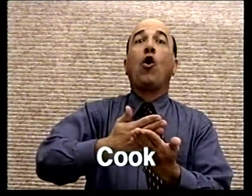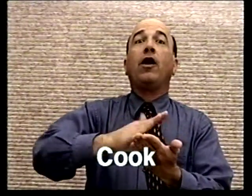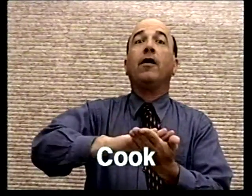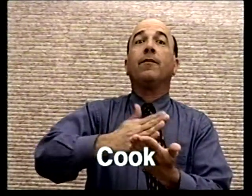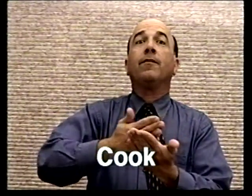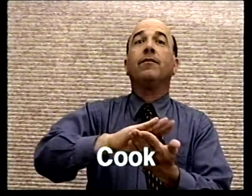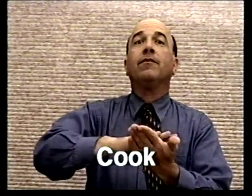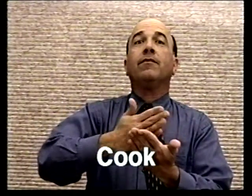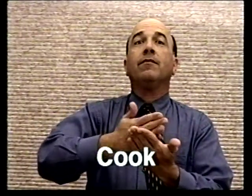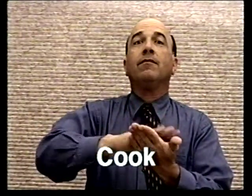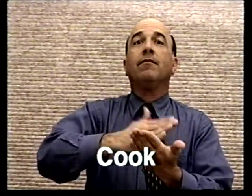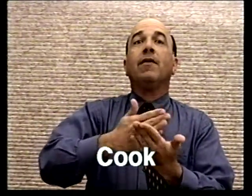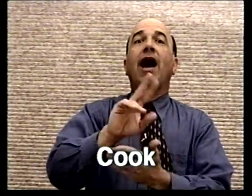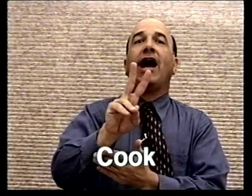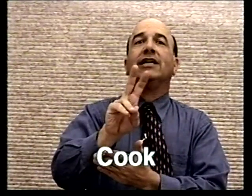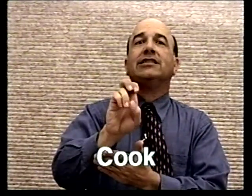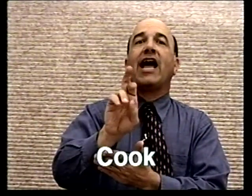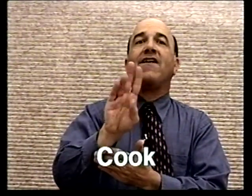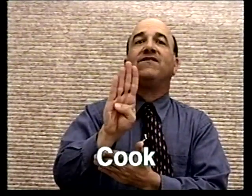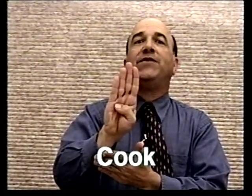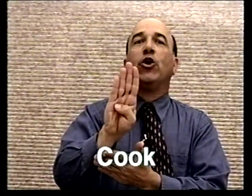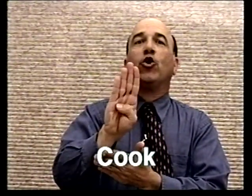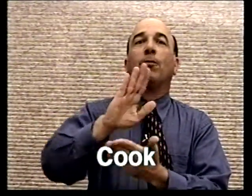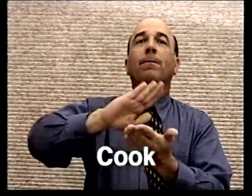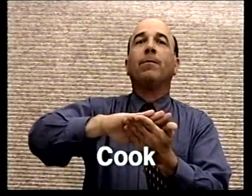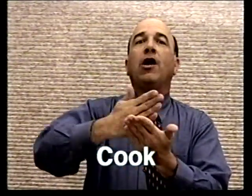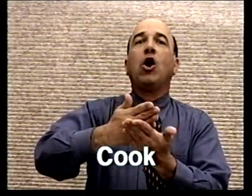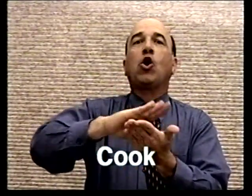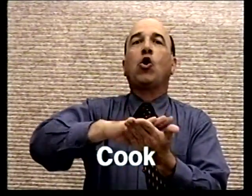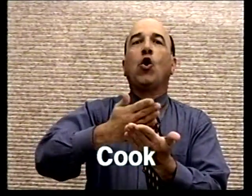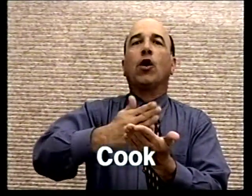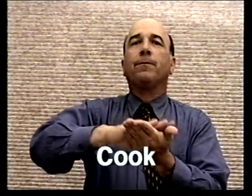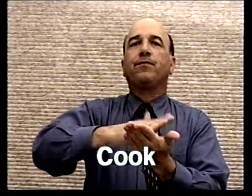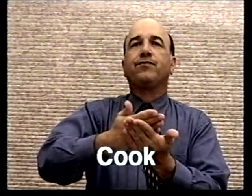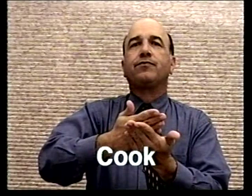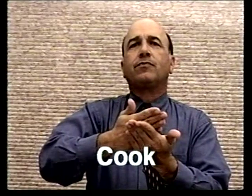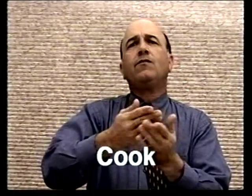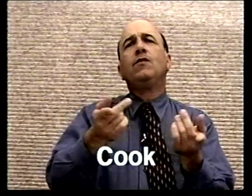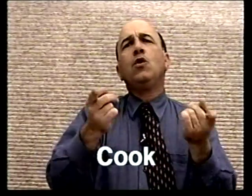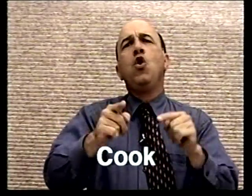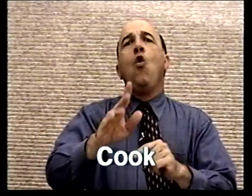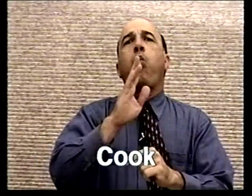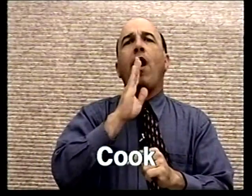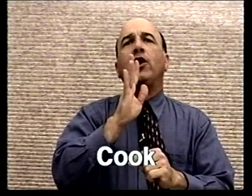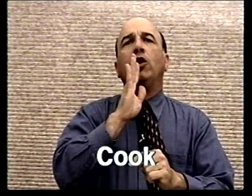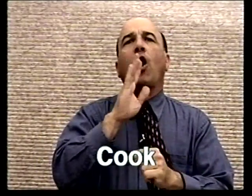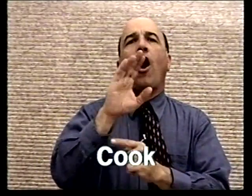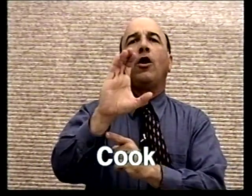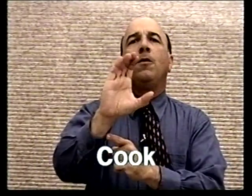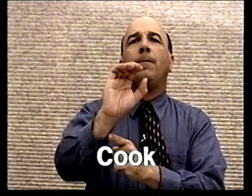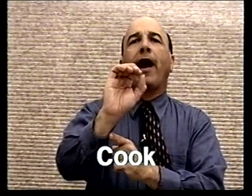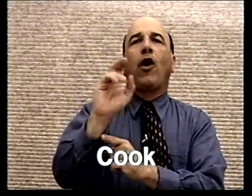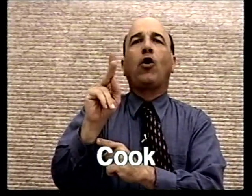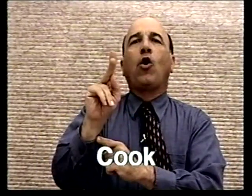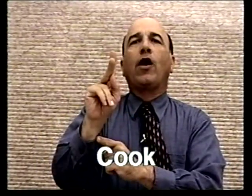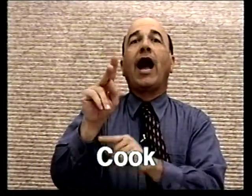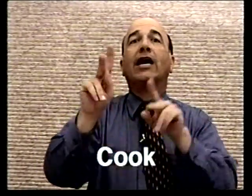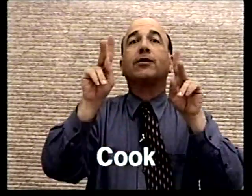Cook as a verb, cook. When you're talking about cook as